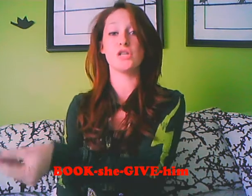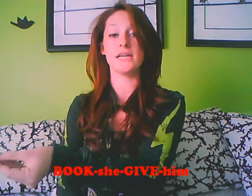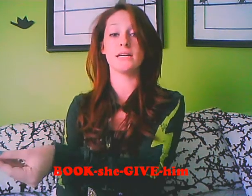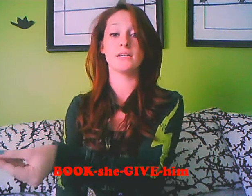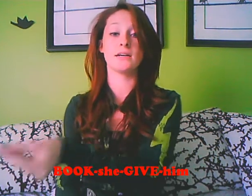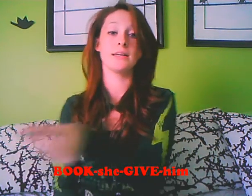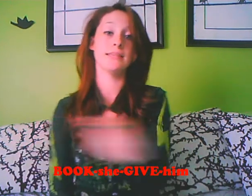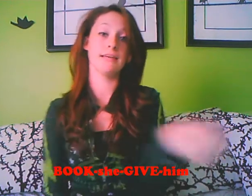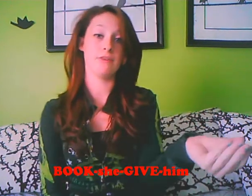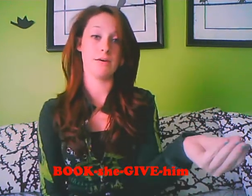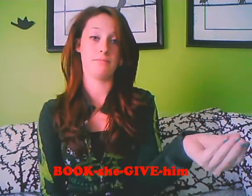she, give him.